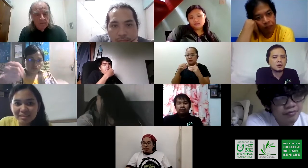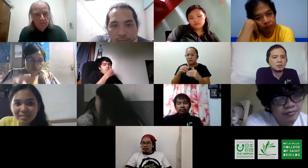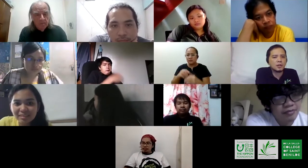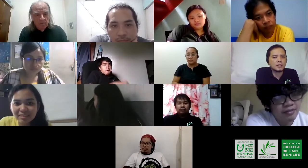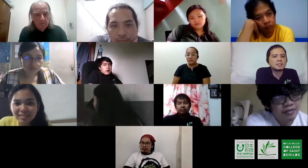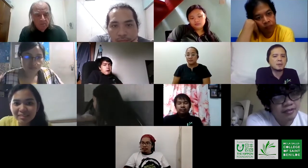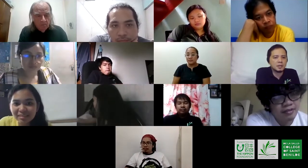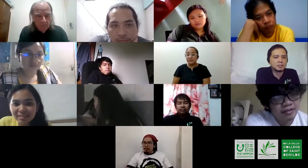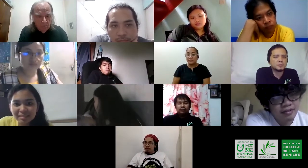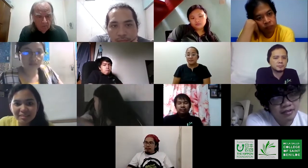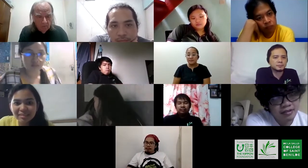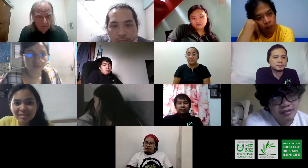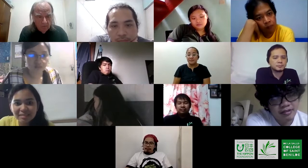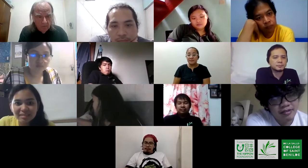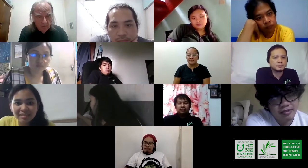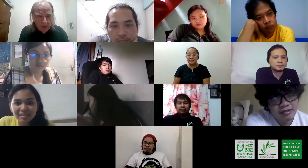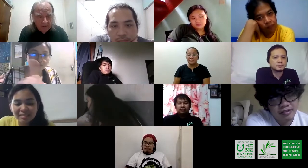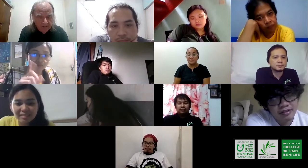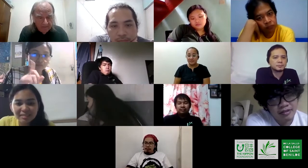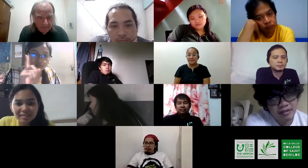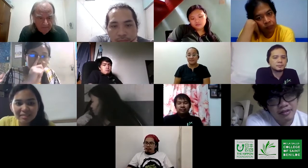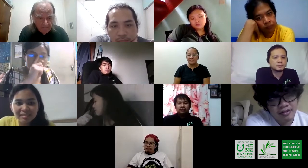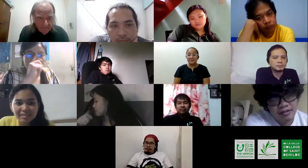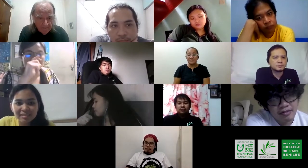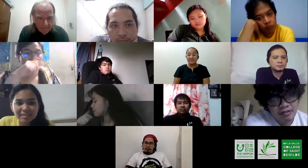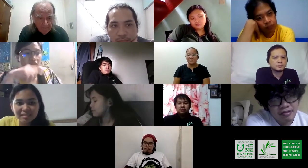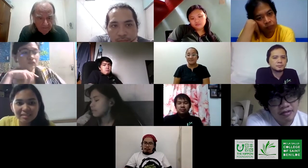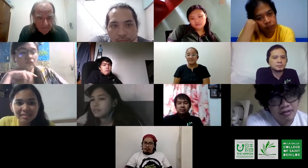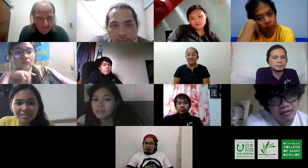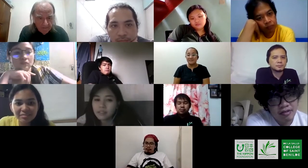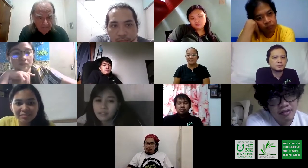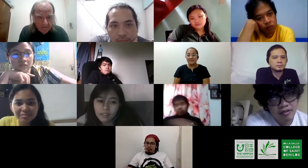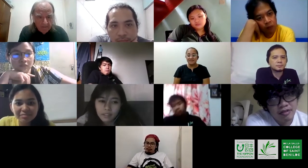Yes, older and same age. Yeah.